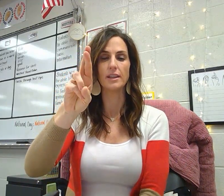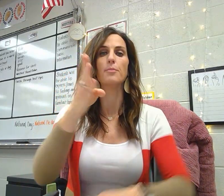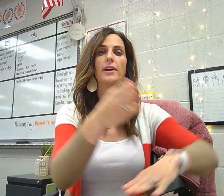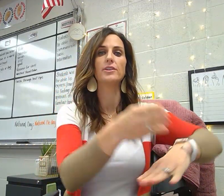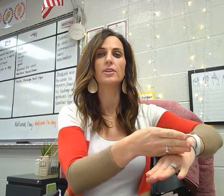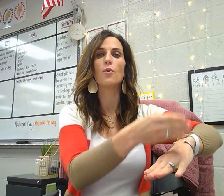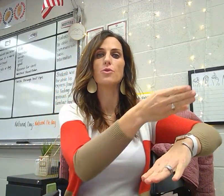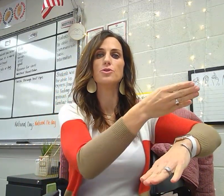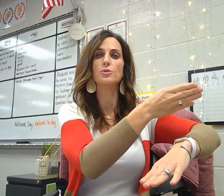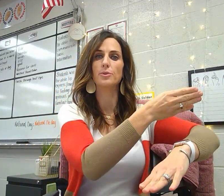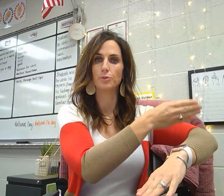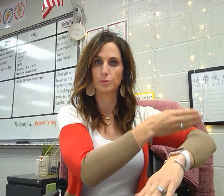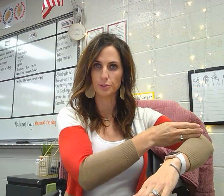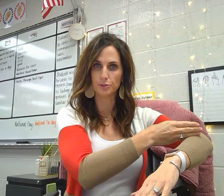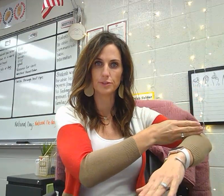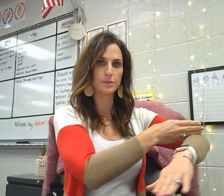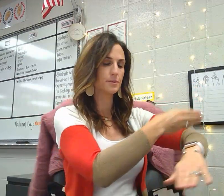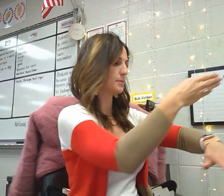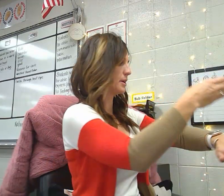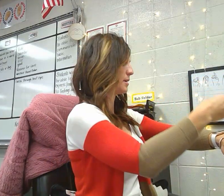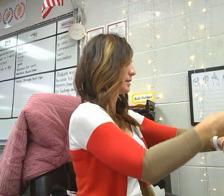get better or to improve.